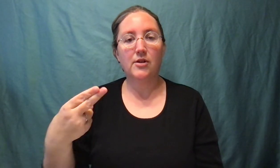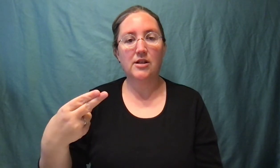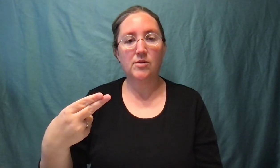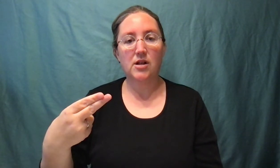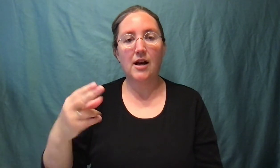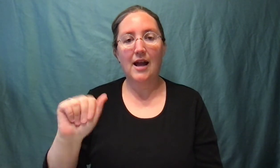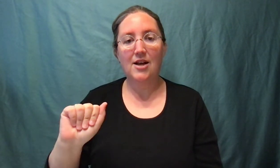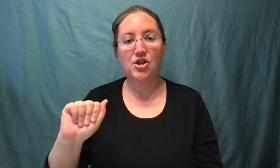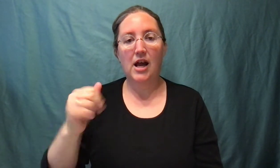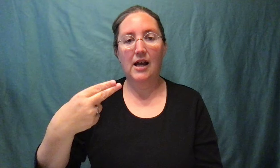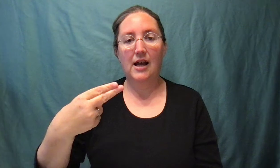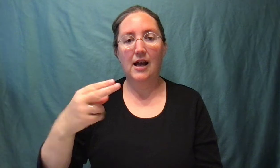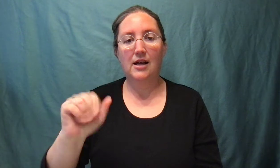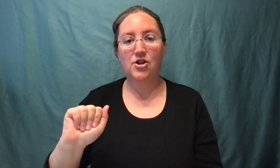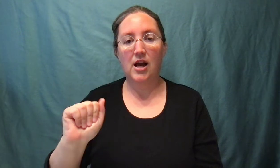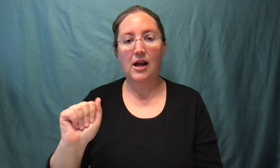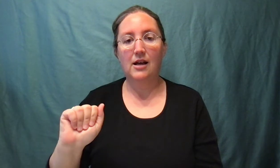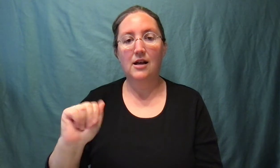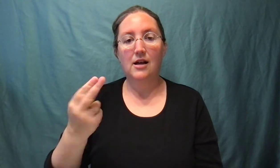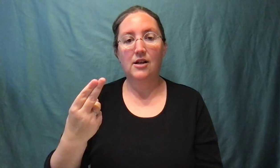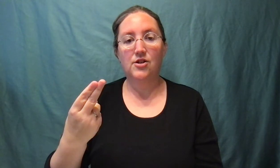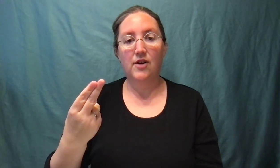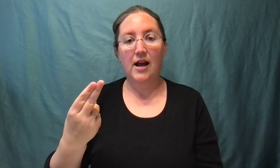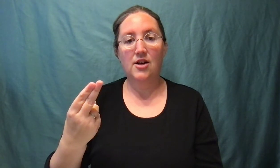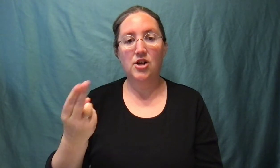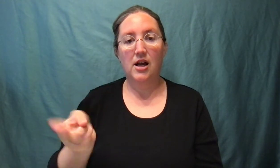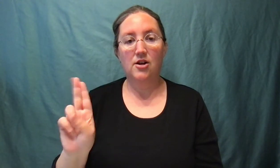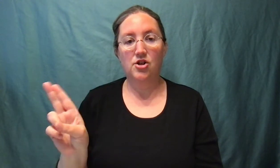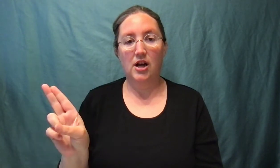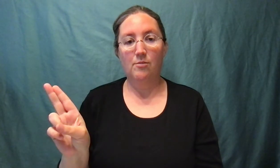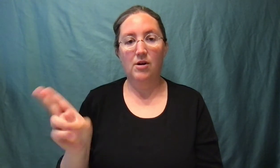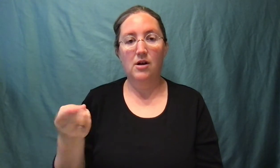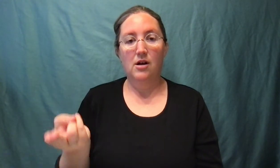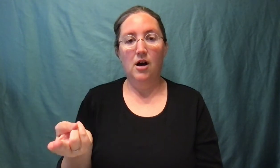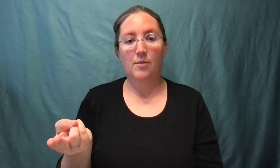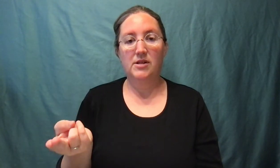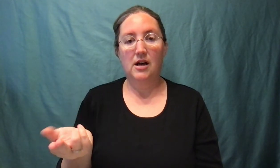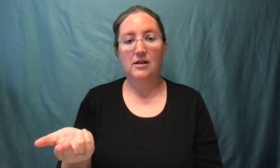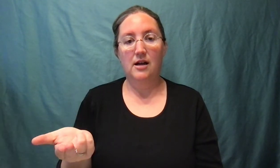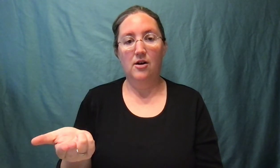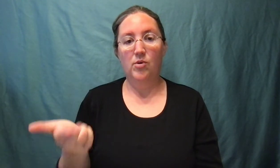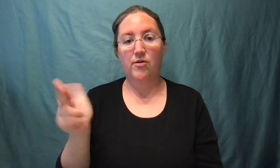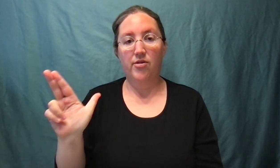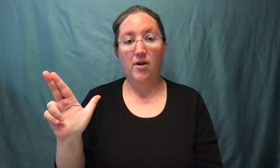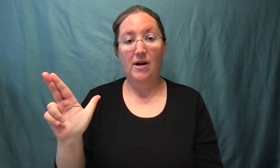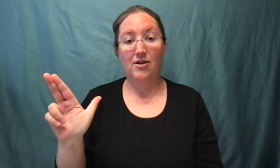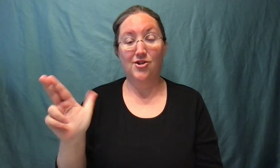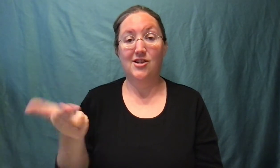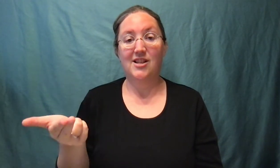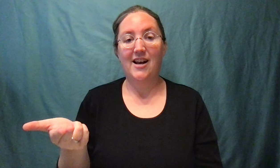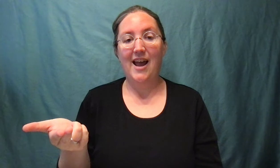So it's not H-A-H-A. It's your H hand shape upside down with your thumb out, because you're going to sign A in a